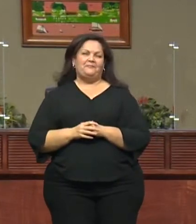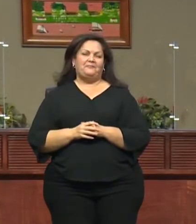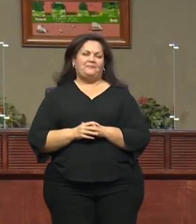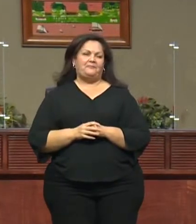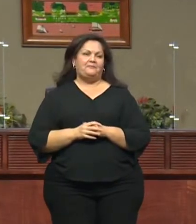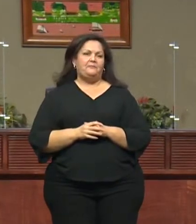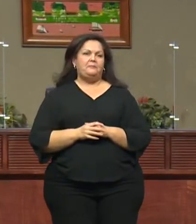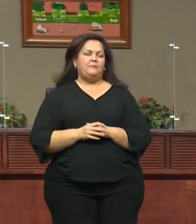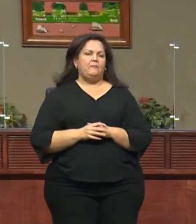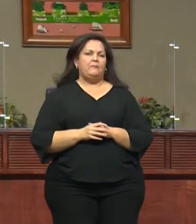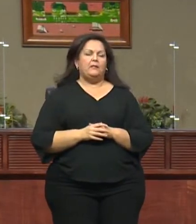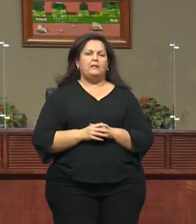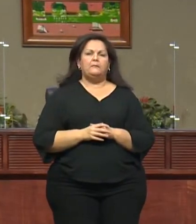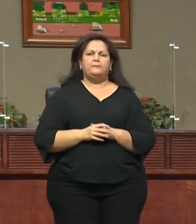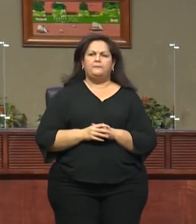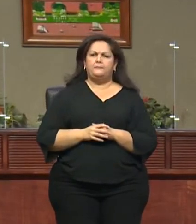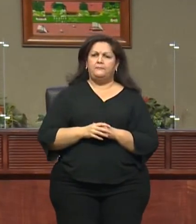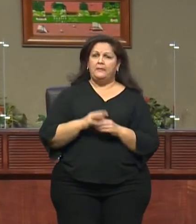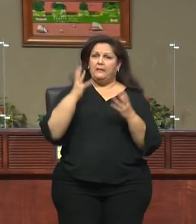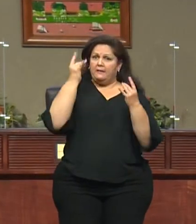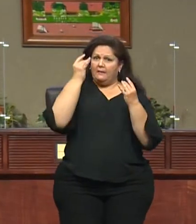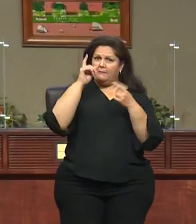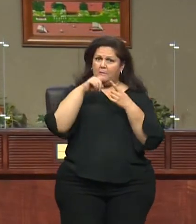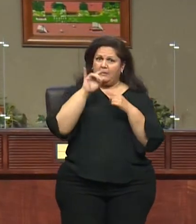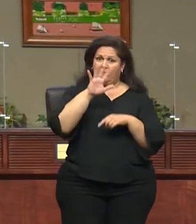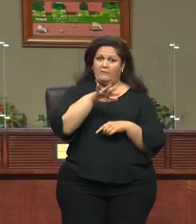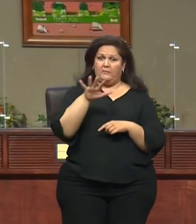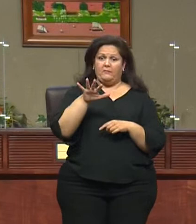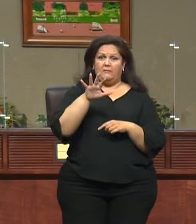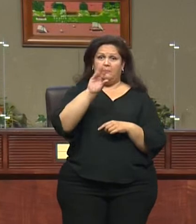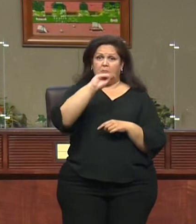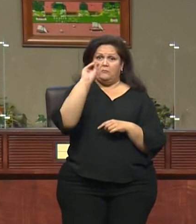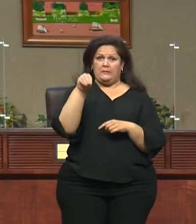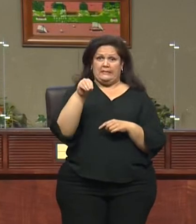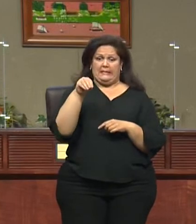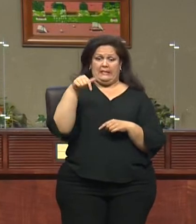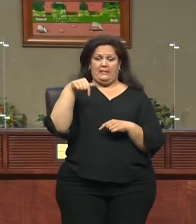I want you to think about that for a moment. 55%.